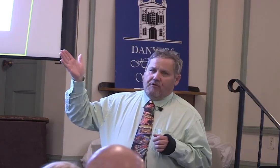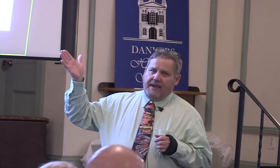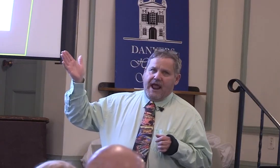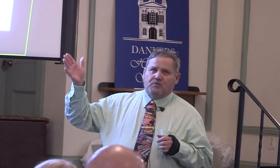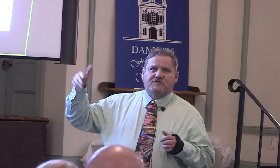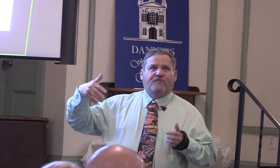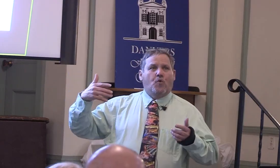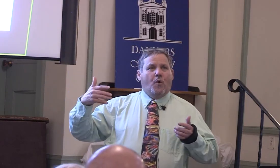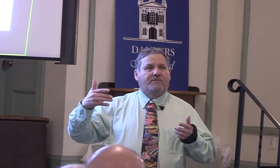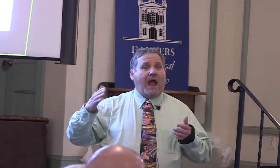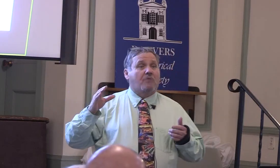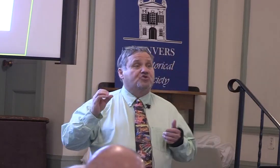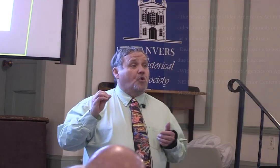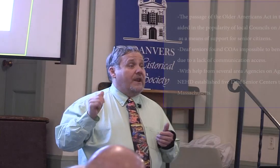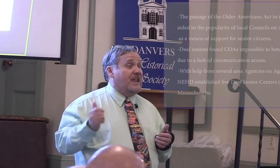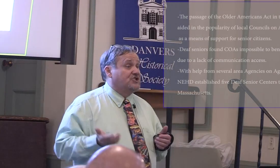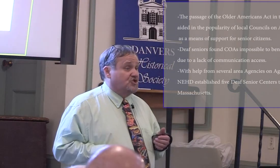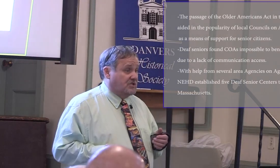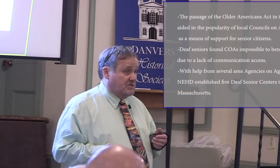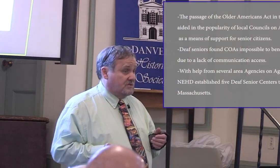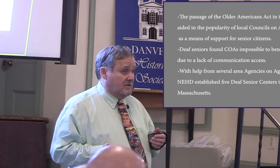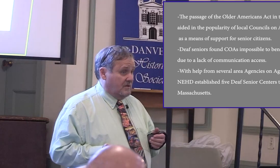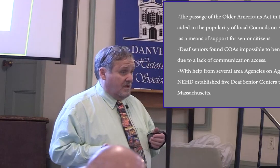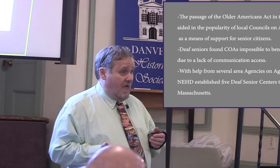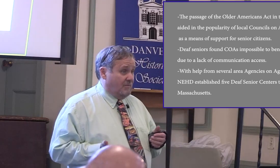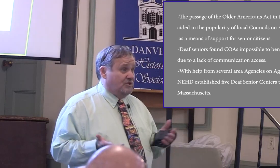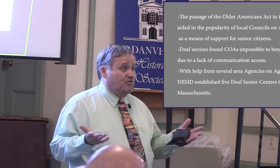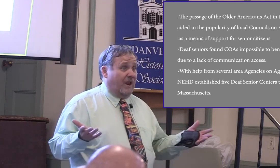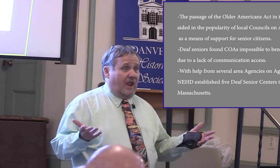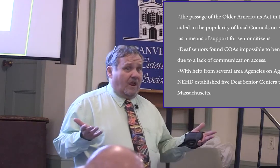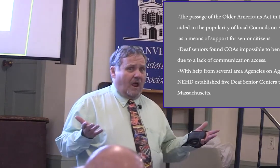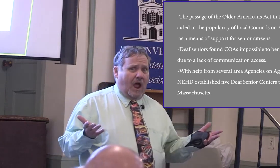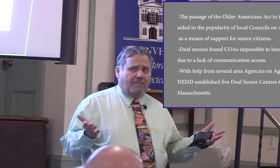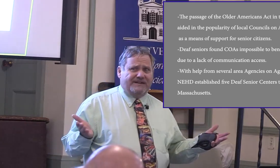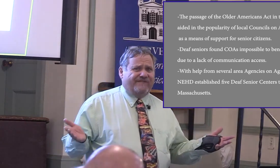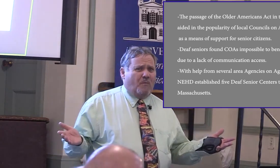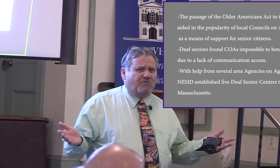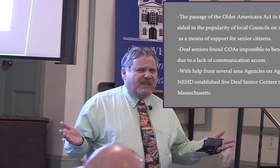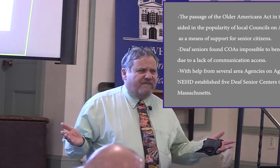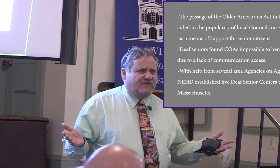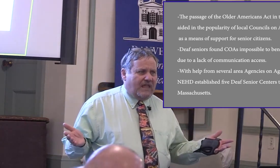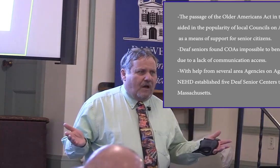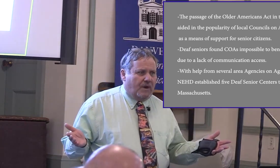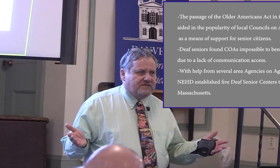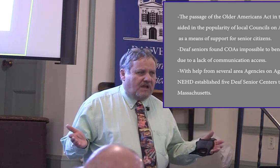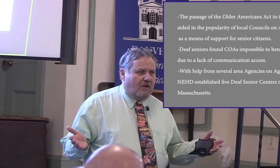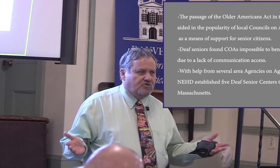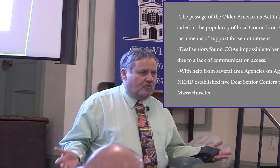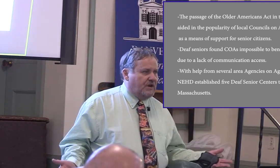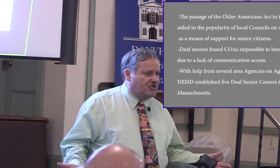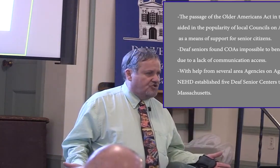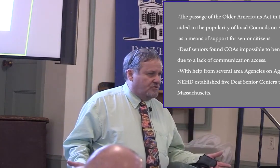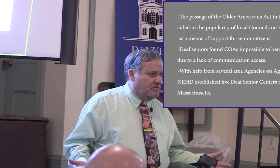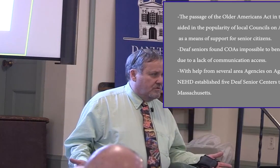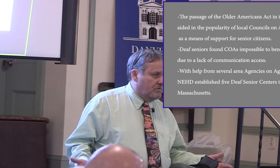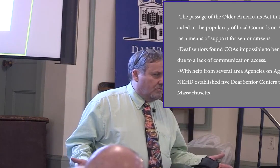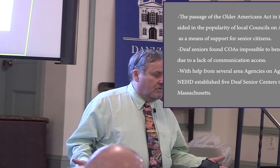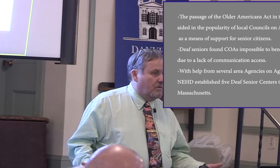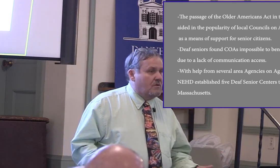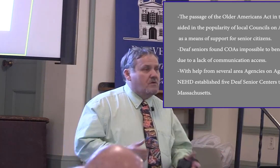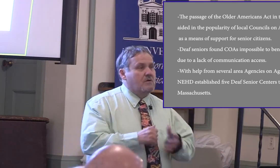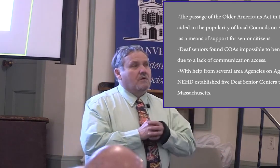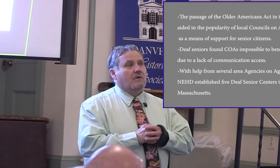older American Act, which formed Council on Agents. I mean, today, I believe almost every town has a Council on Agents.